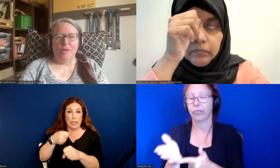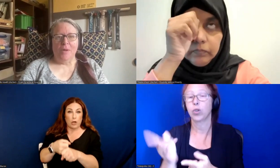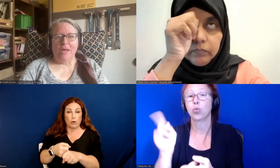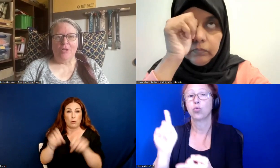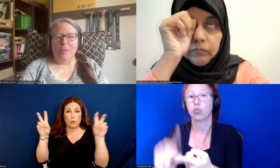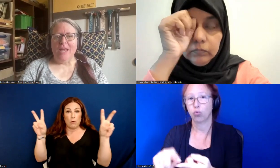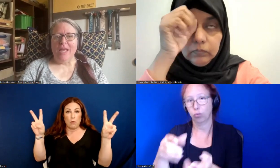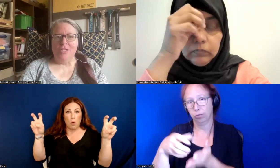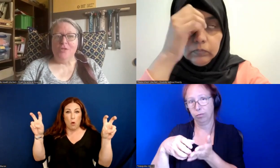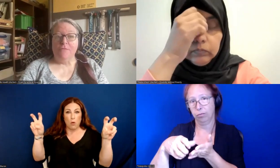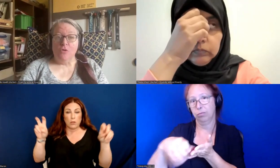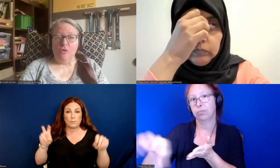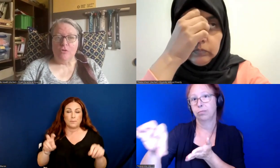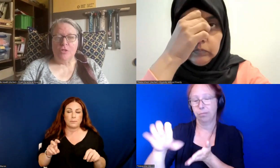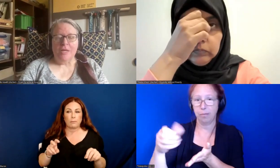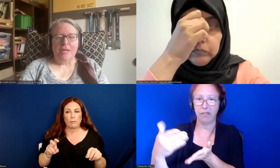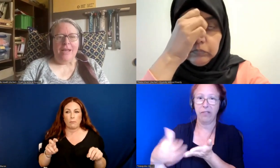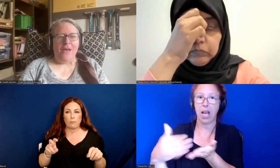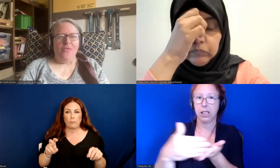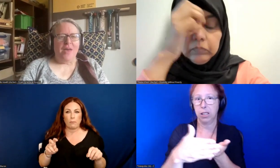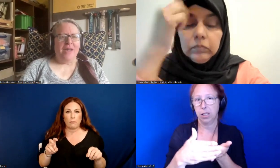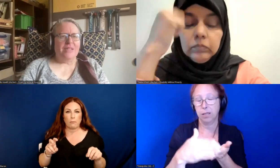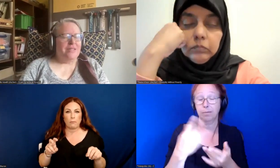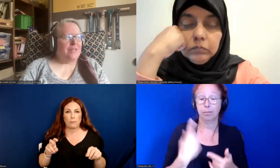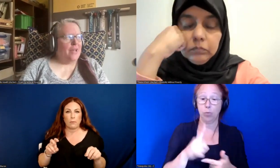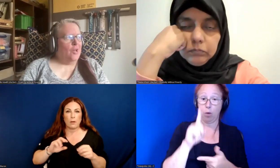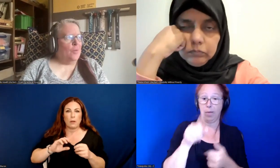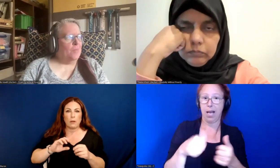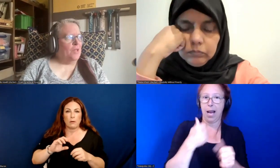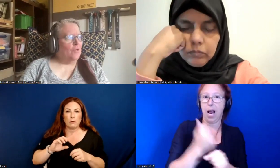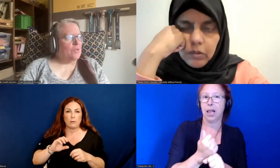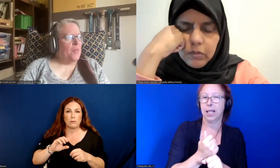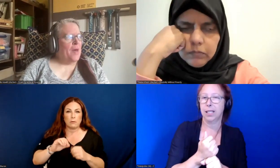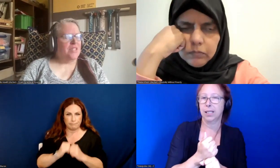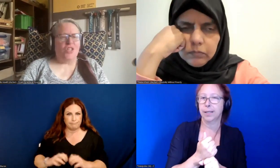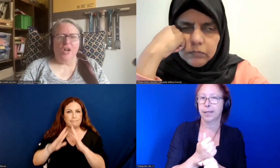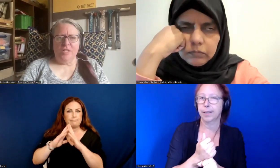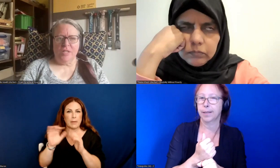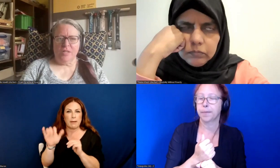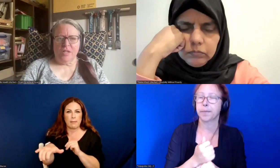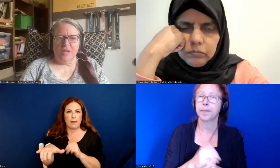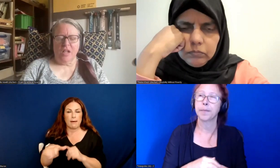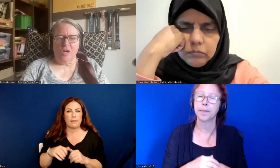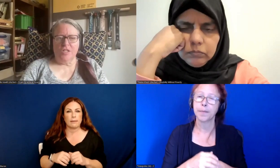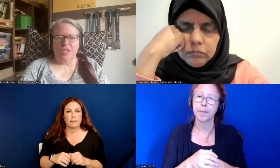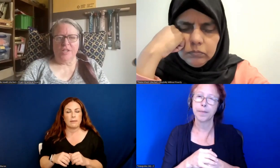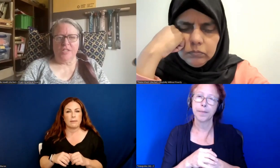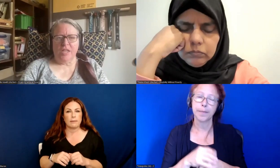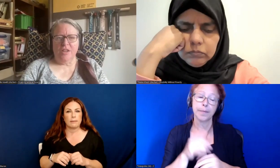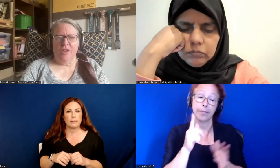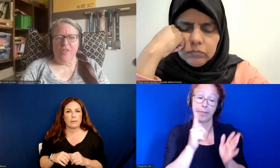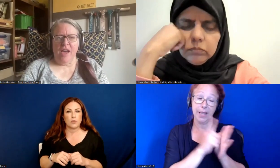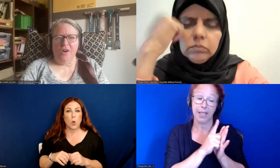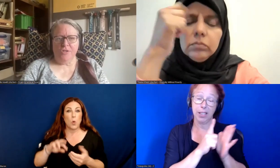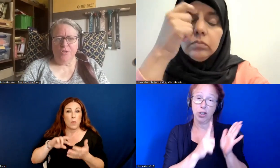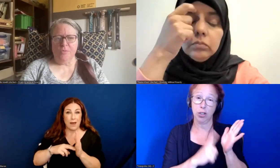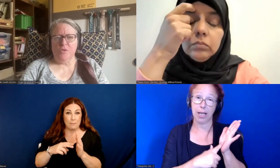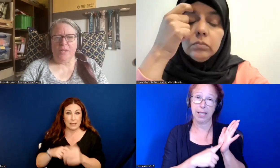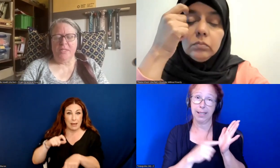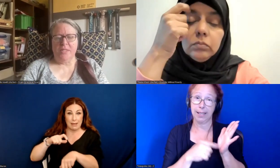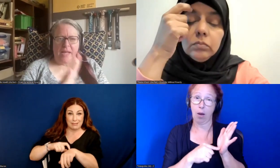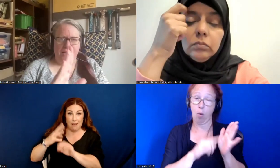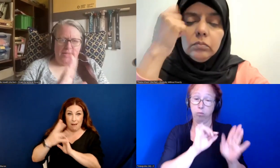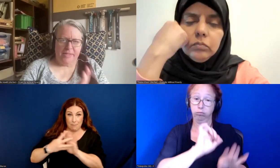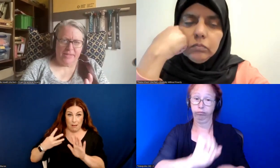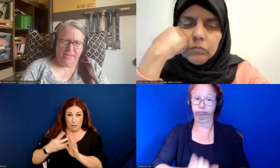called, it coming into force. And that's, and that started, the clock started ticking on that on June